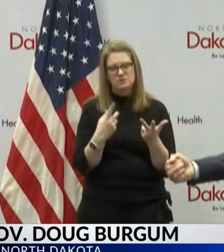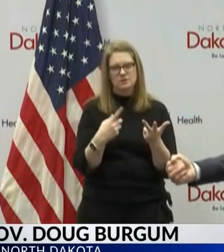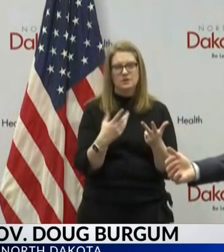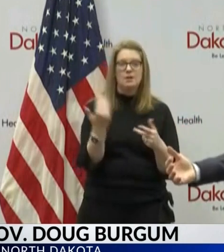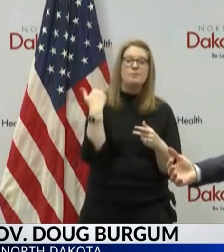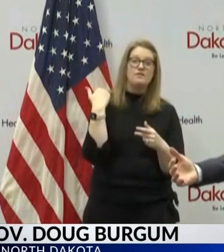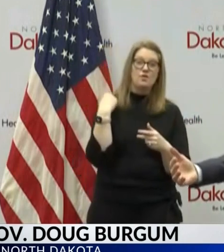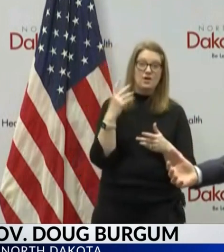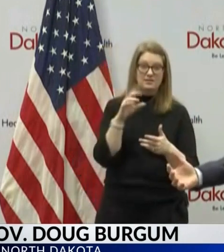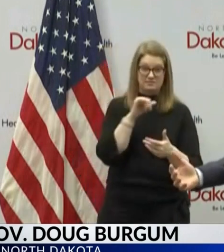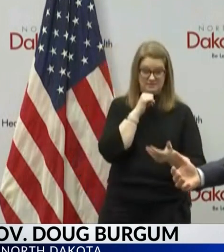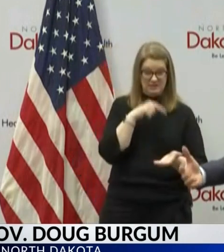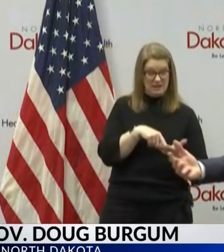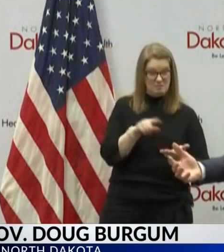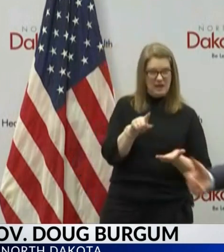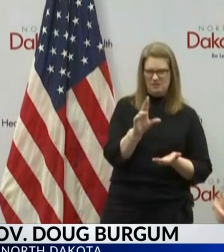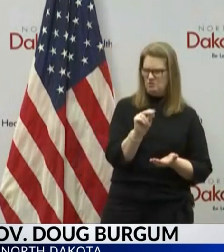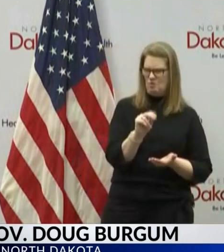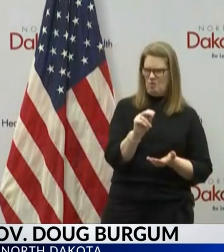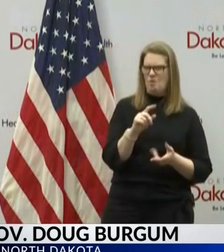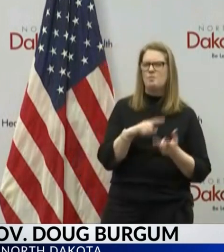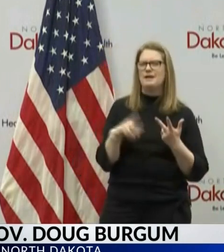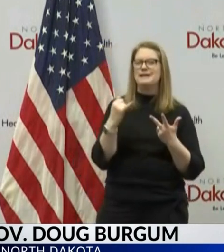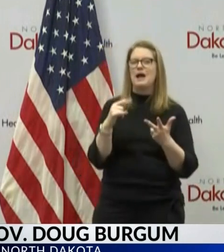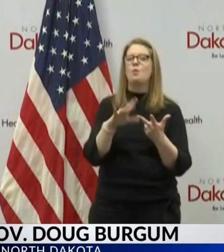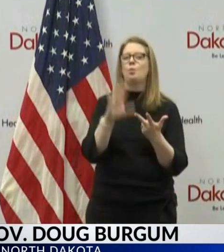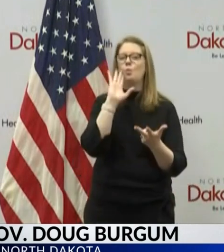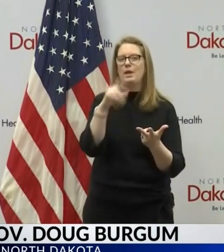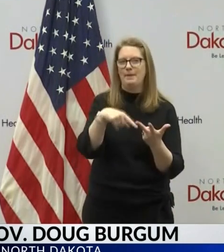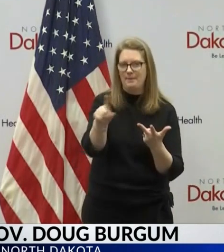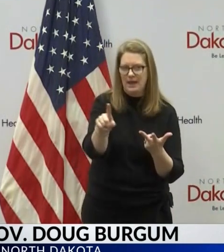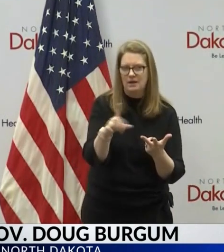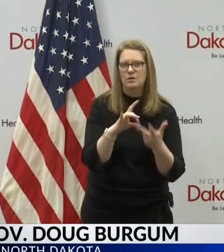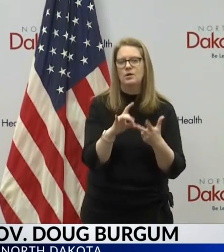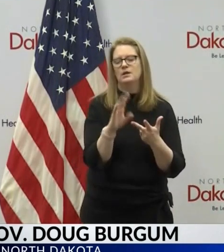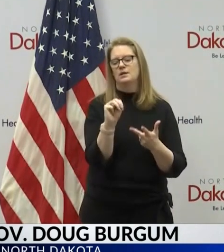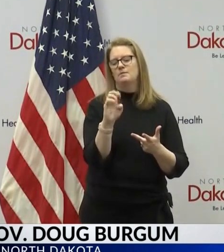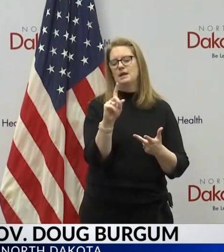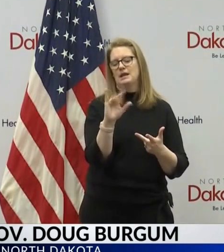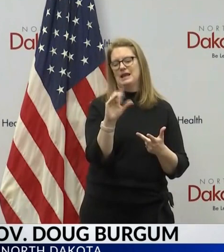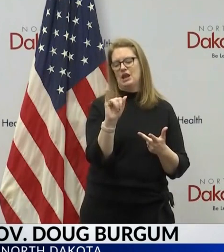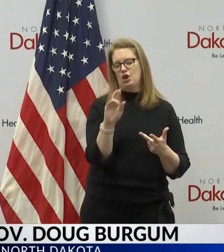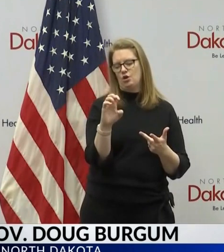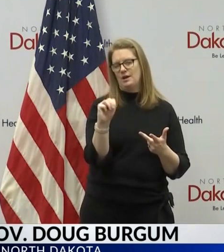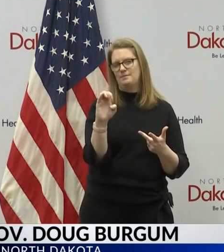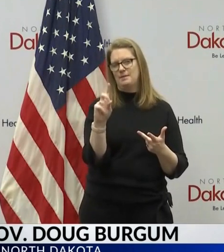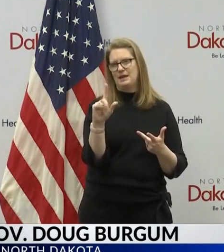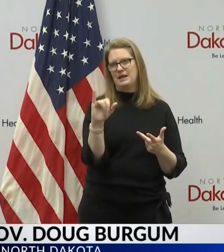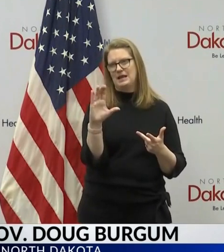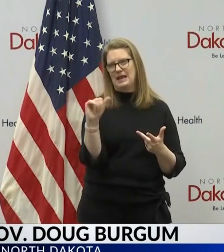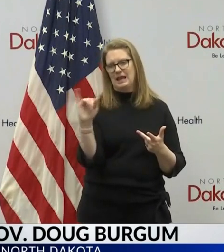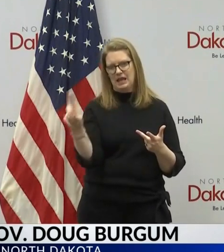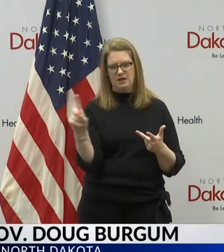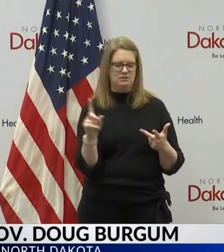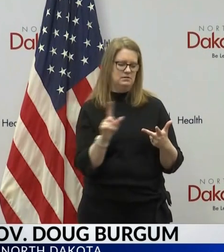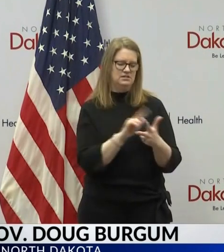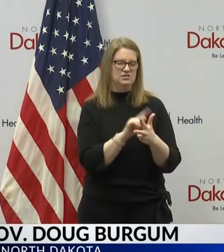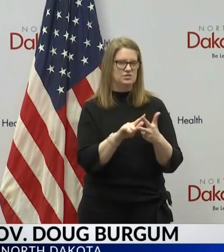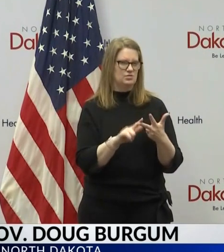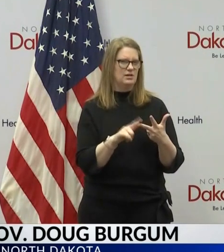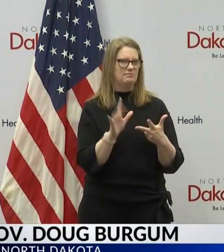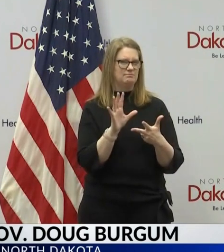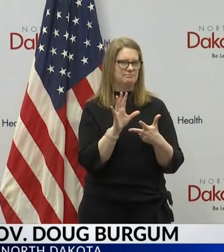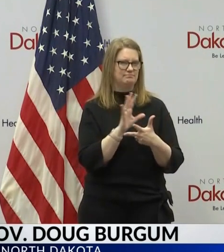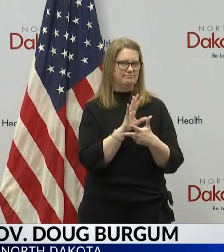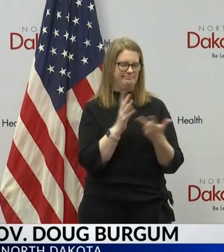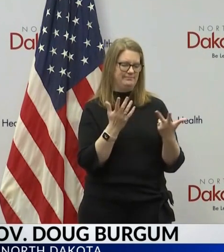that you didn't get reimbursed for before, particularly as it relates to Medicare and Medicaid. So they've got at least 3 options that I know of to